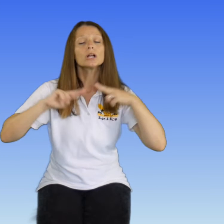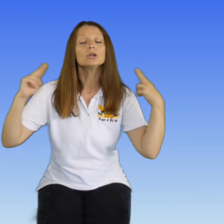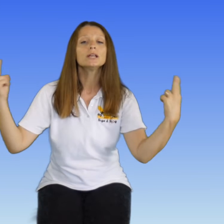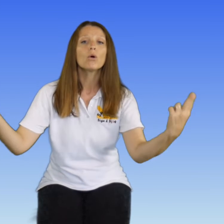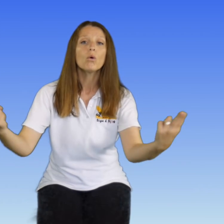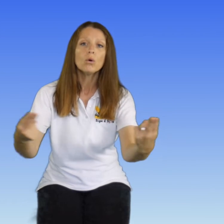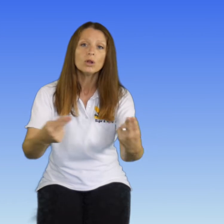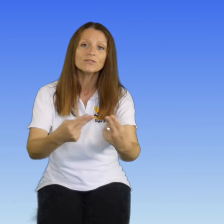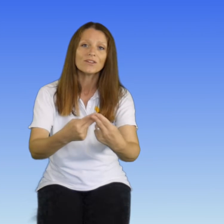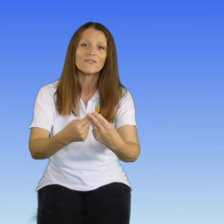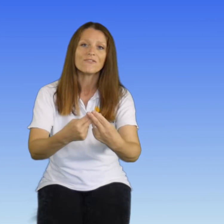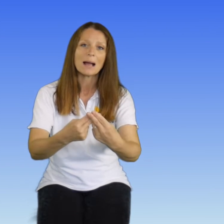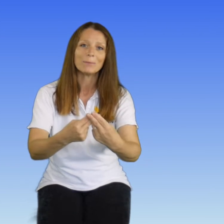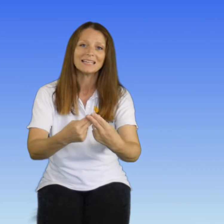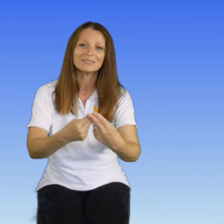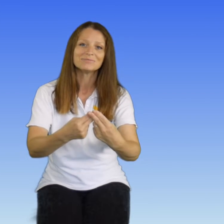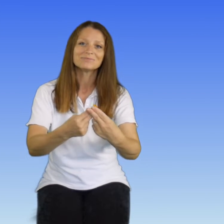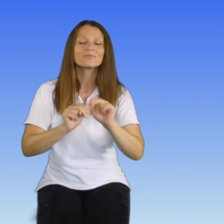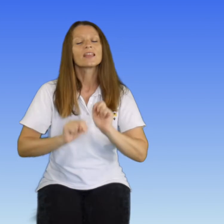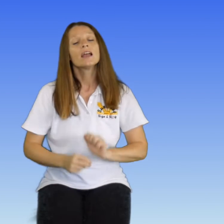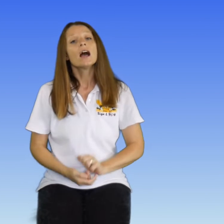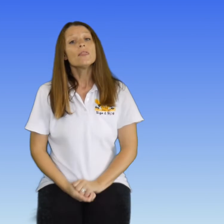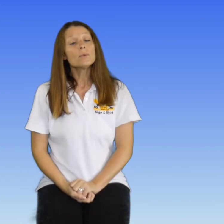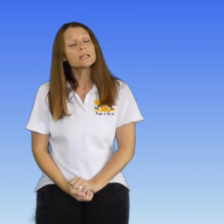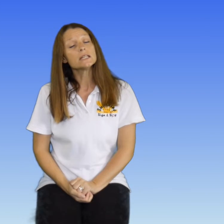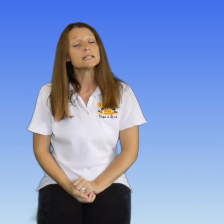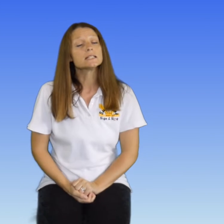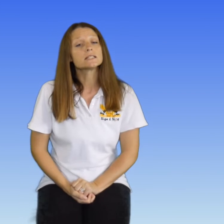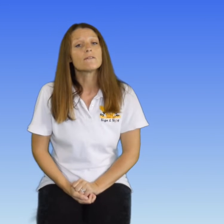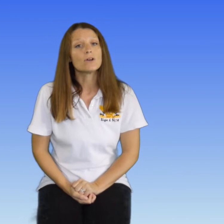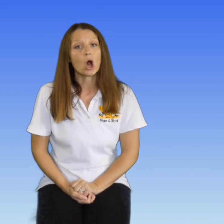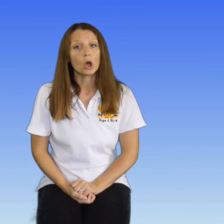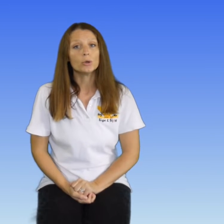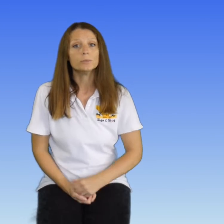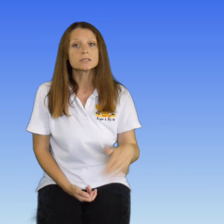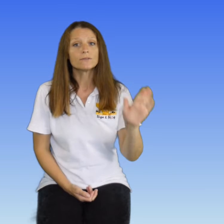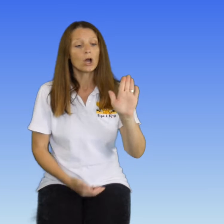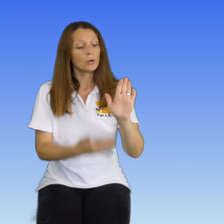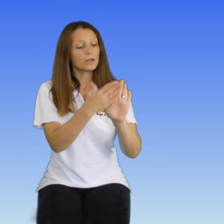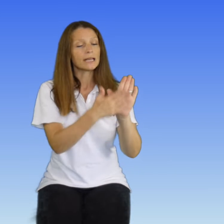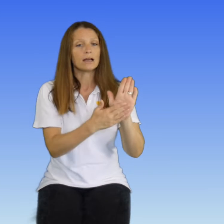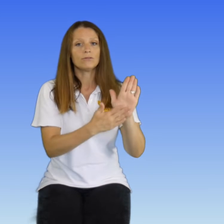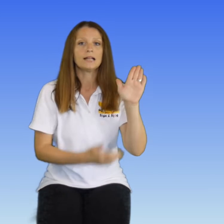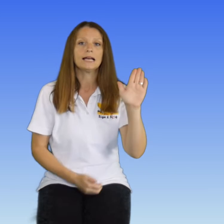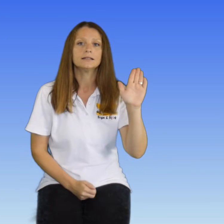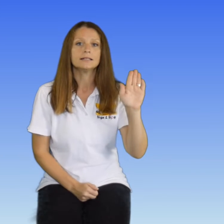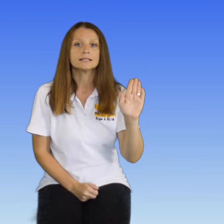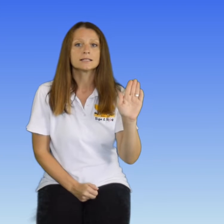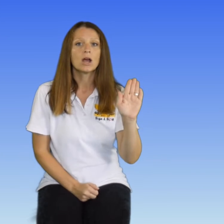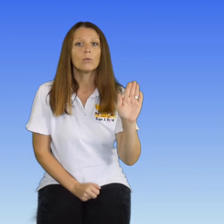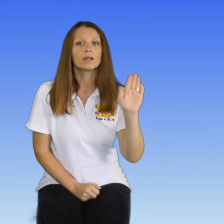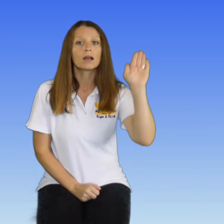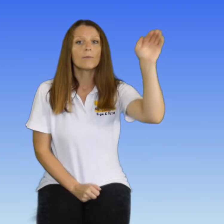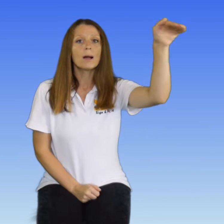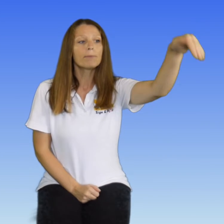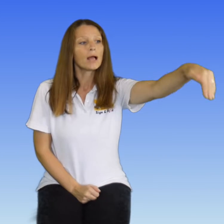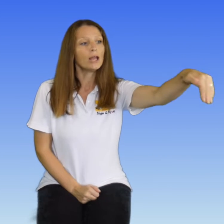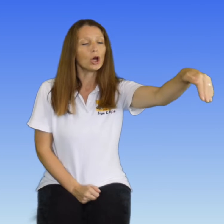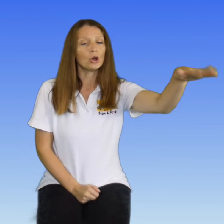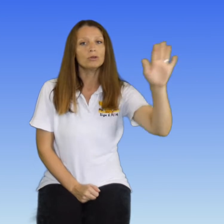including all of the family. And then we're going to need the sign for home. So for home, we're going to get our flat hand like this. We're going to come up and over